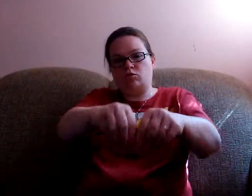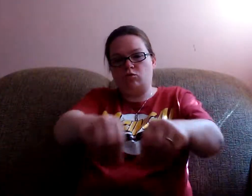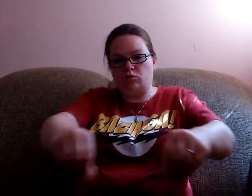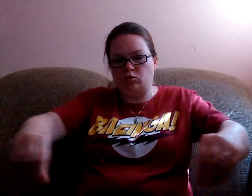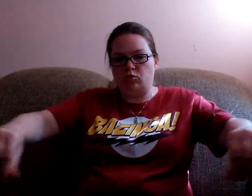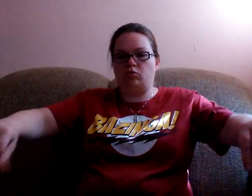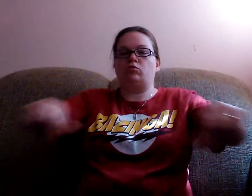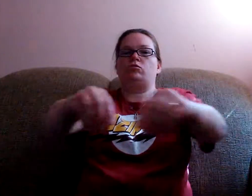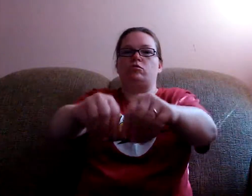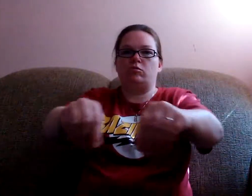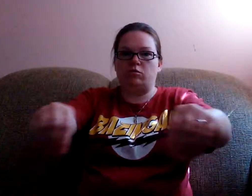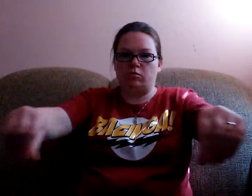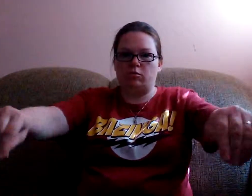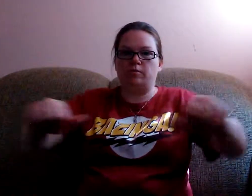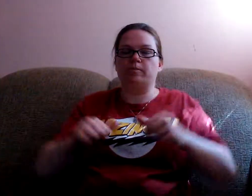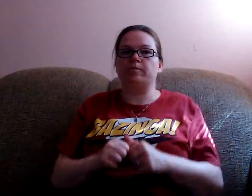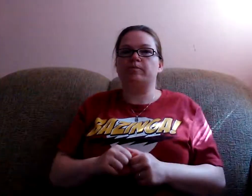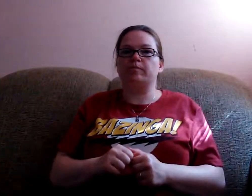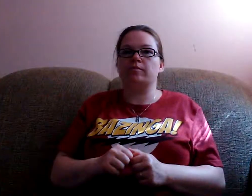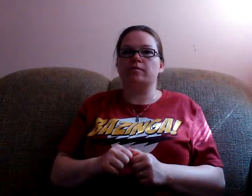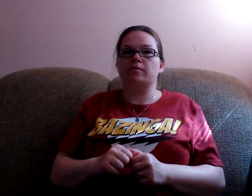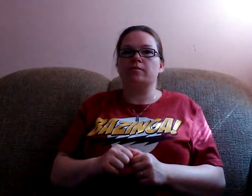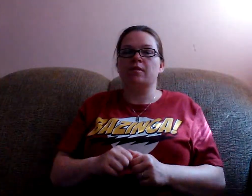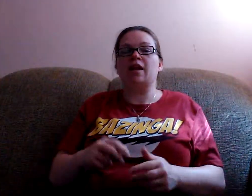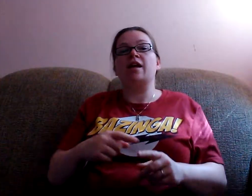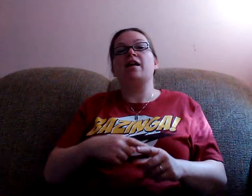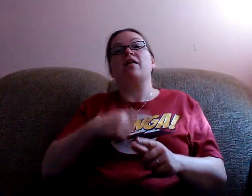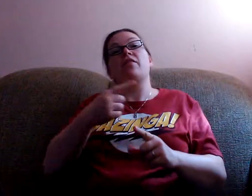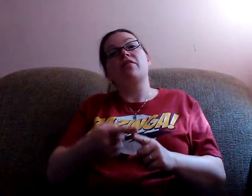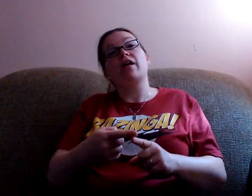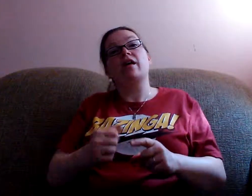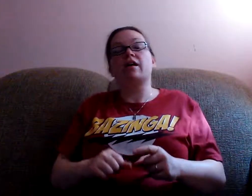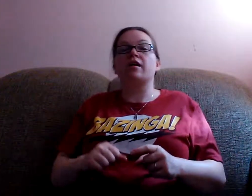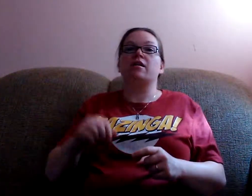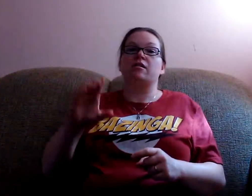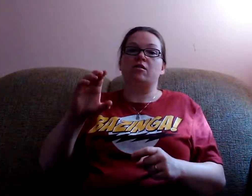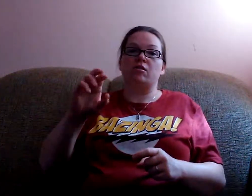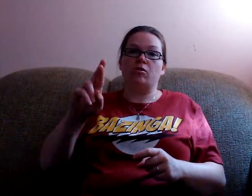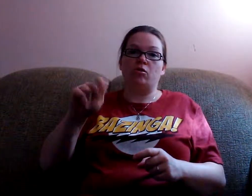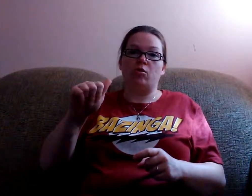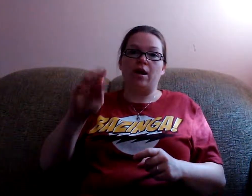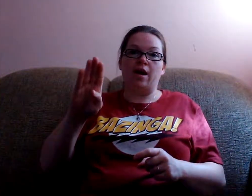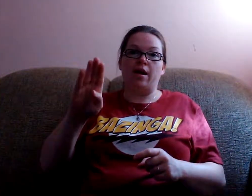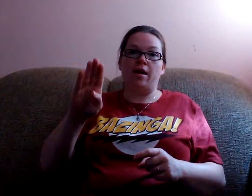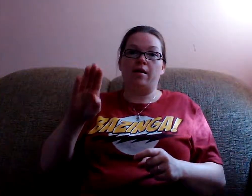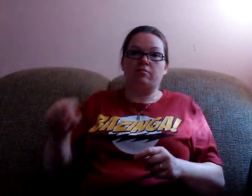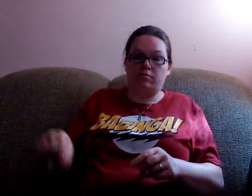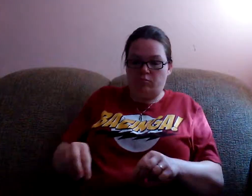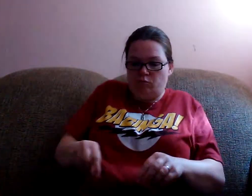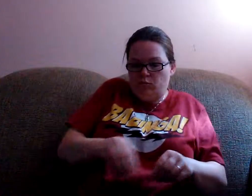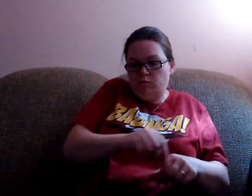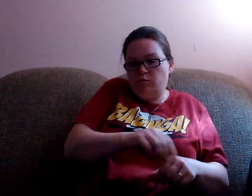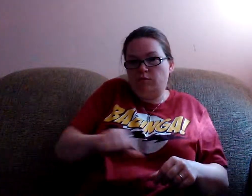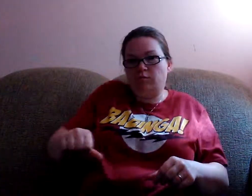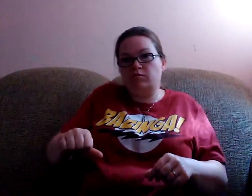and then you can put your fake crab sliced into like a julienne, and same with the avocado, and you